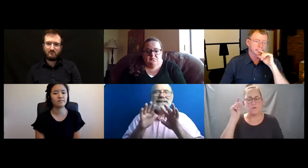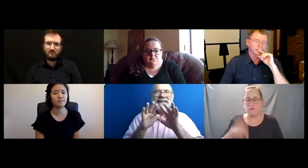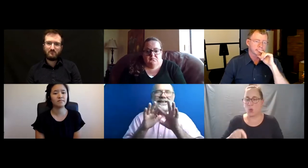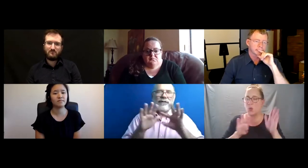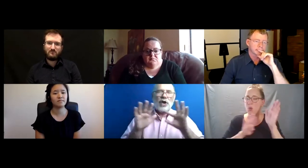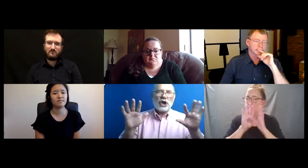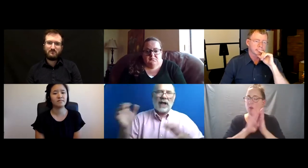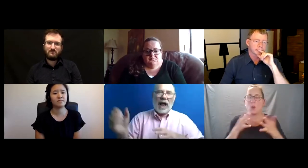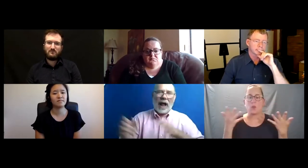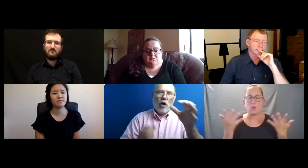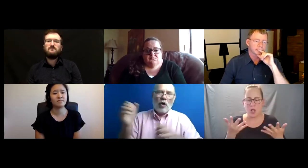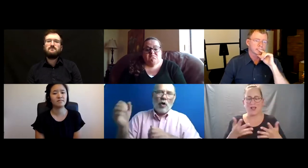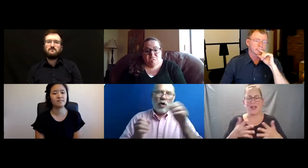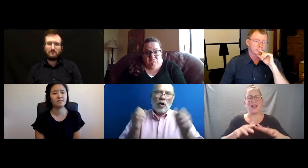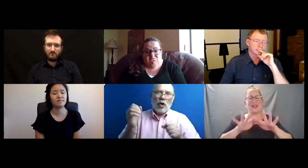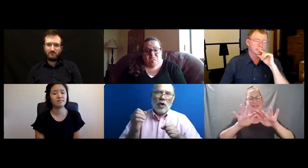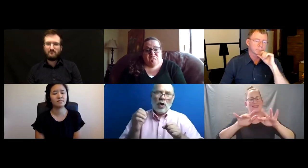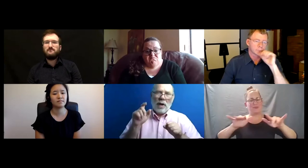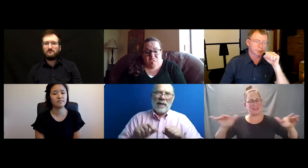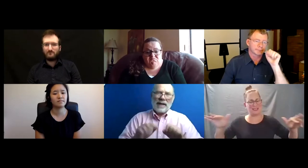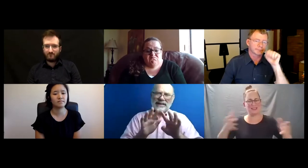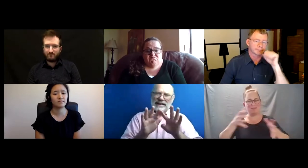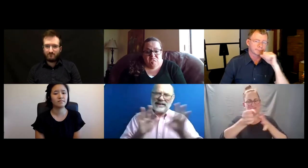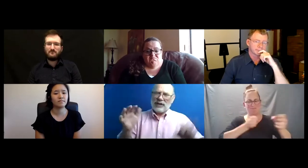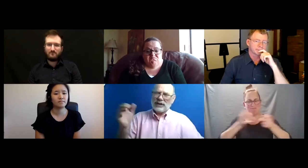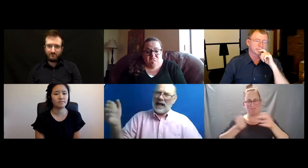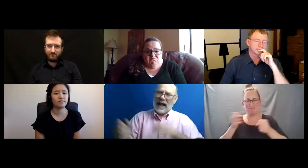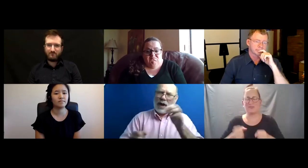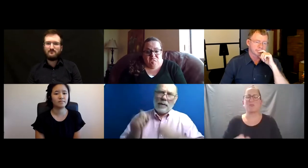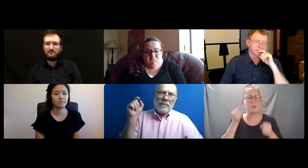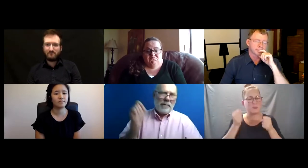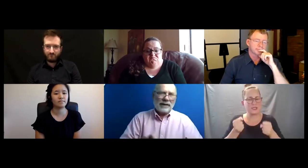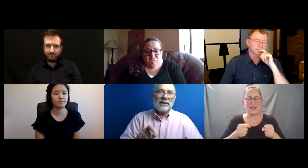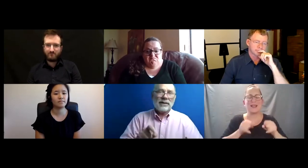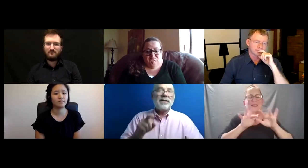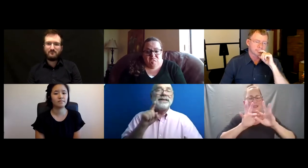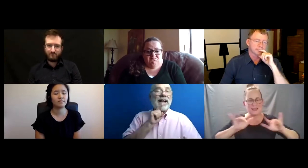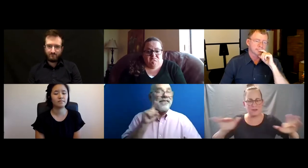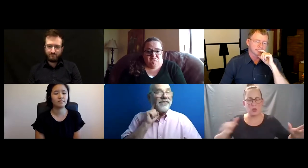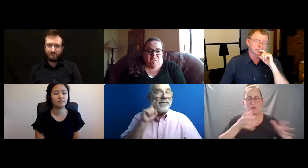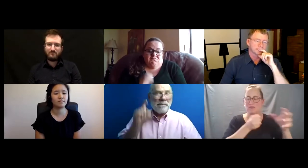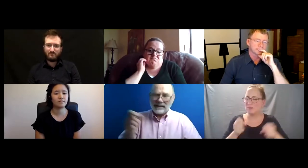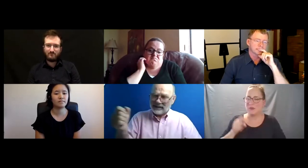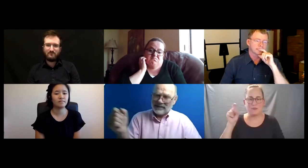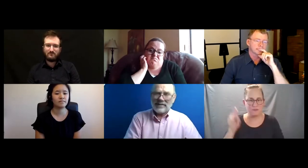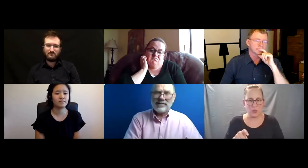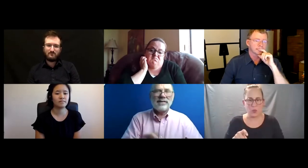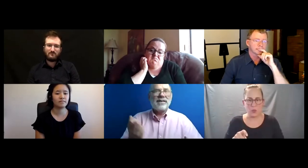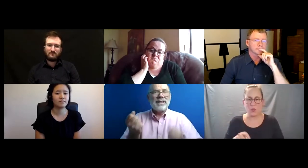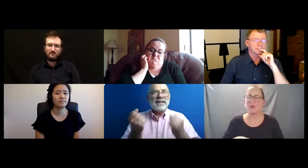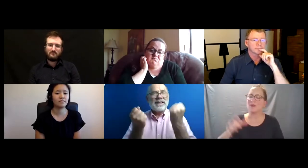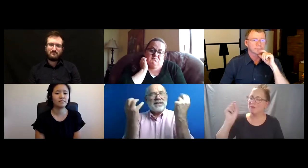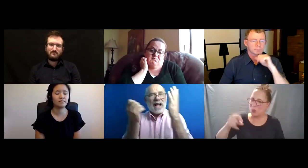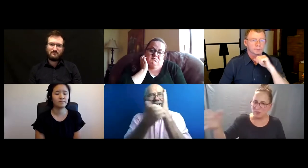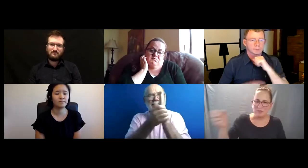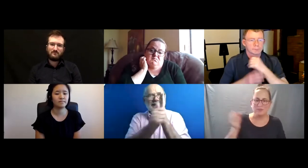agencies must make improvements in their diversity representation. They must onboard